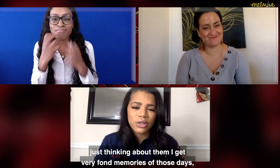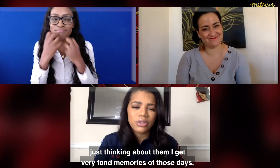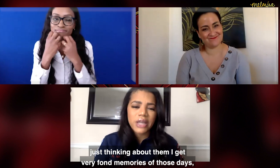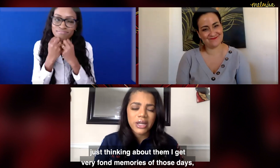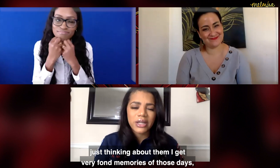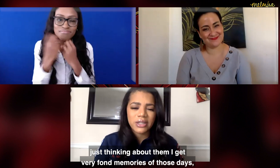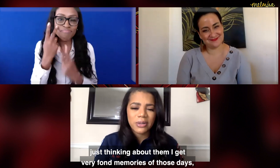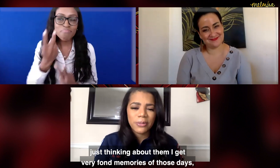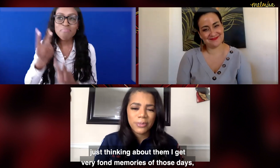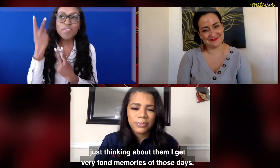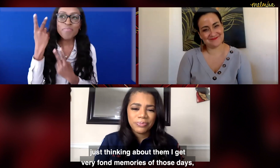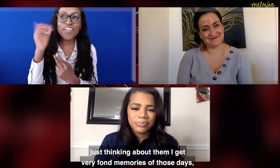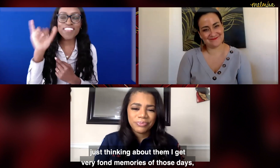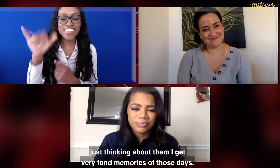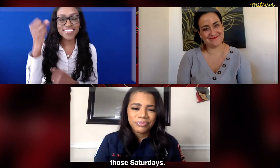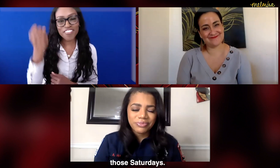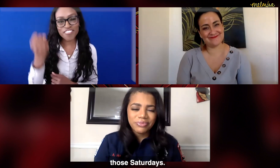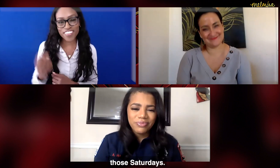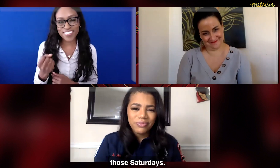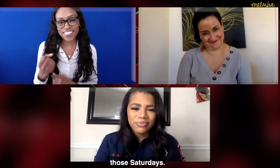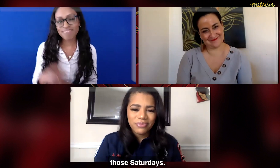days, those Saturdays.